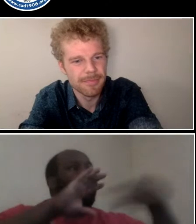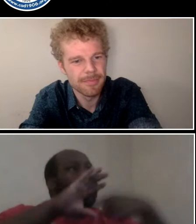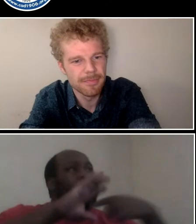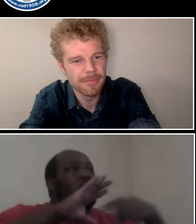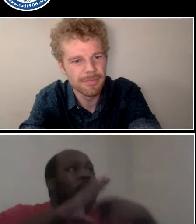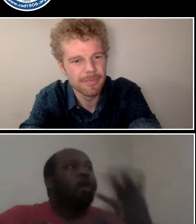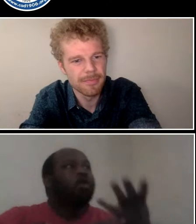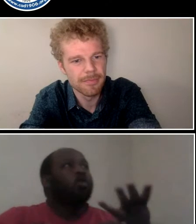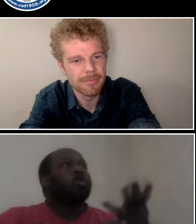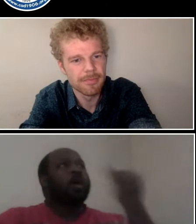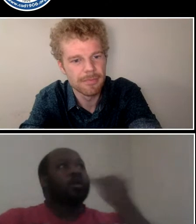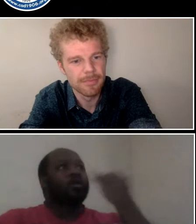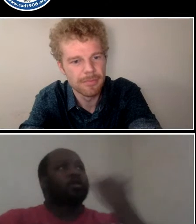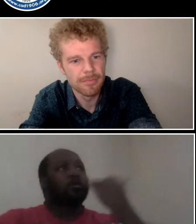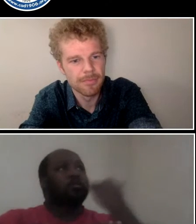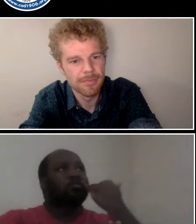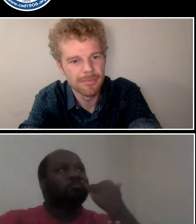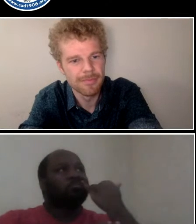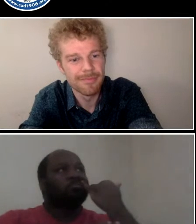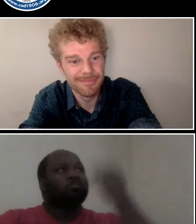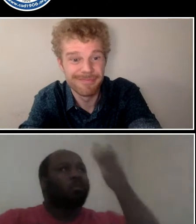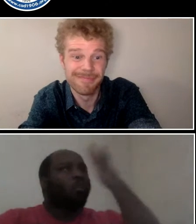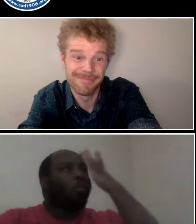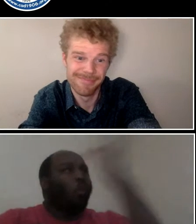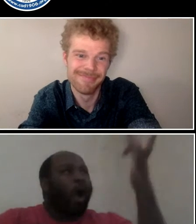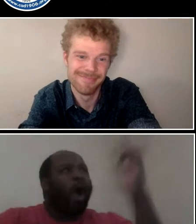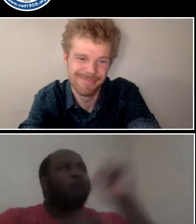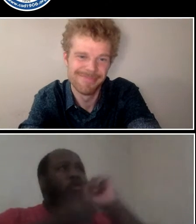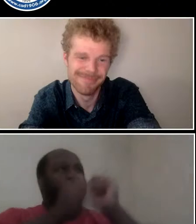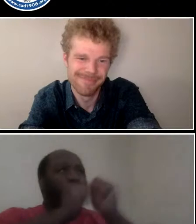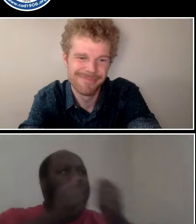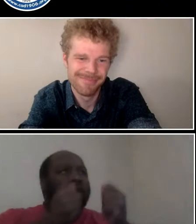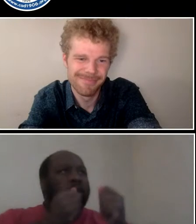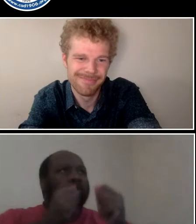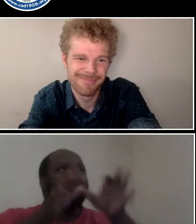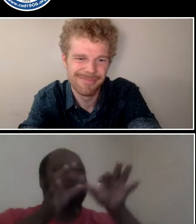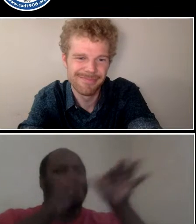So many groups would contact me